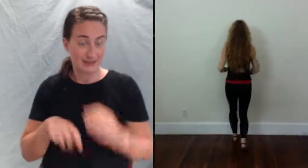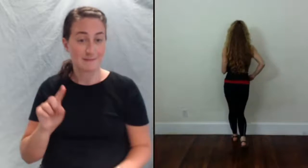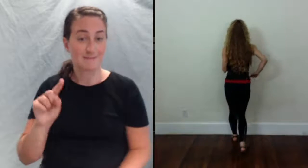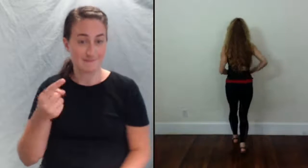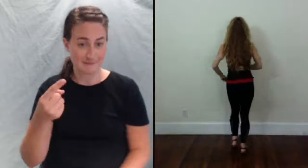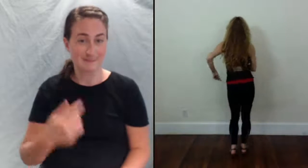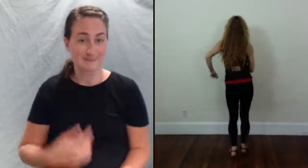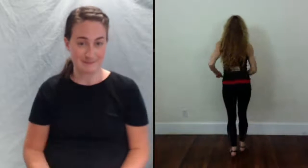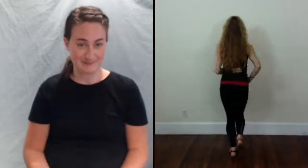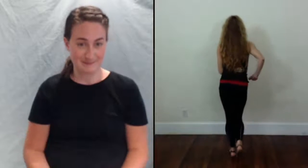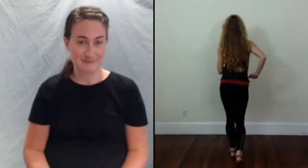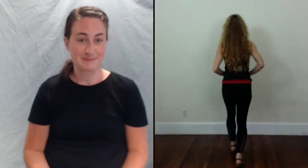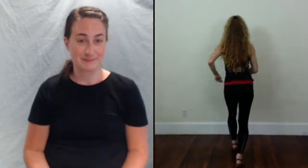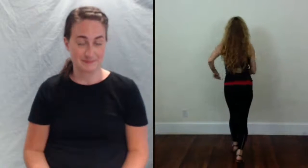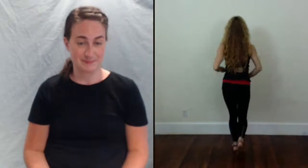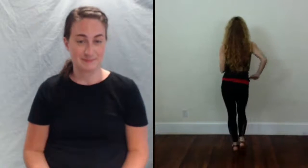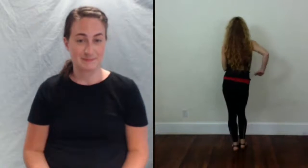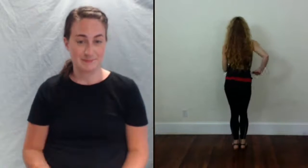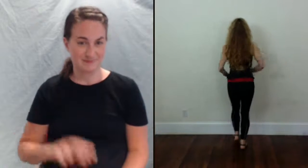Basic, 1,